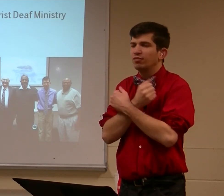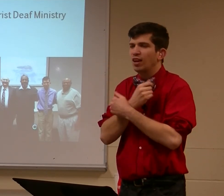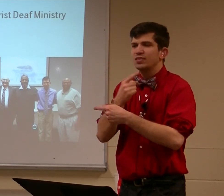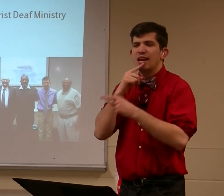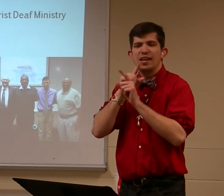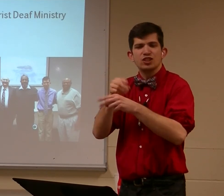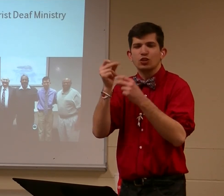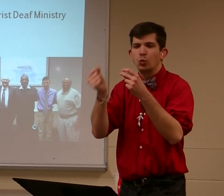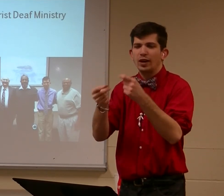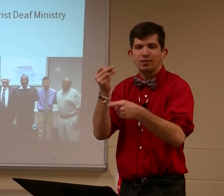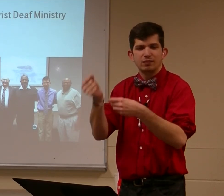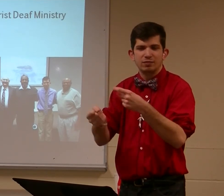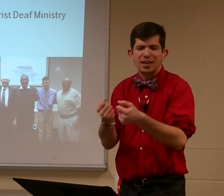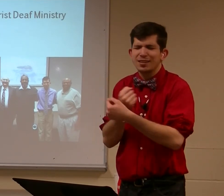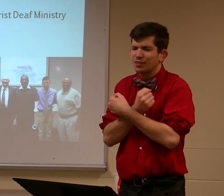loves to answer quick, loves it.